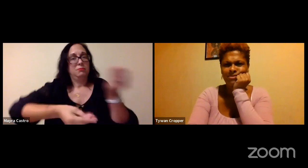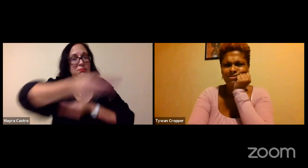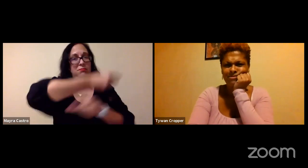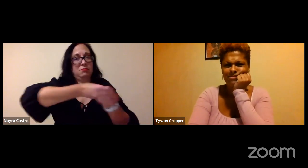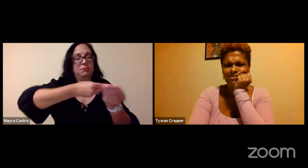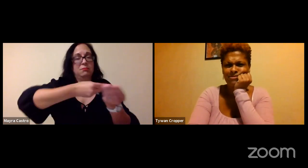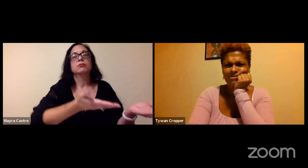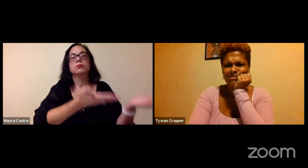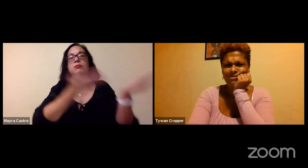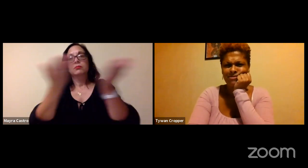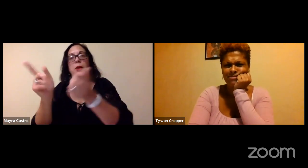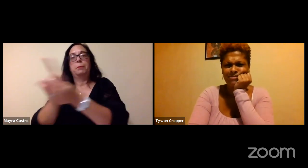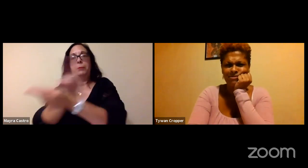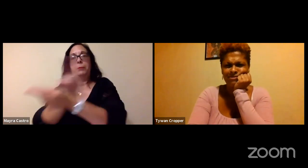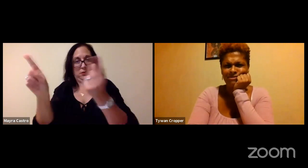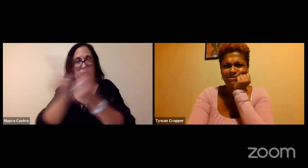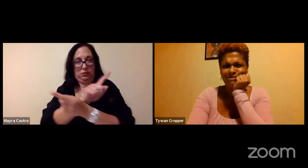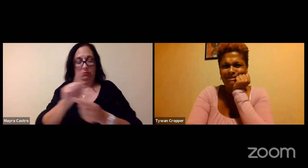parents.